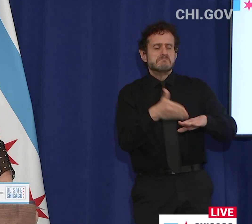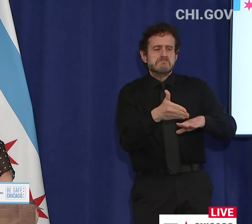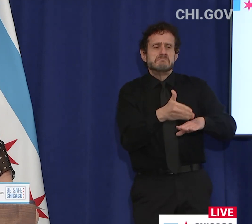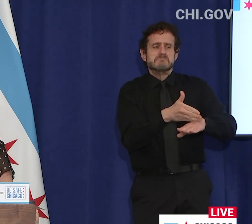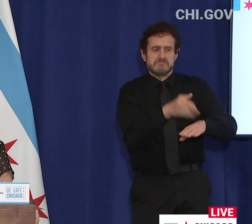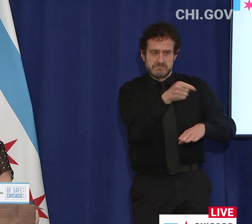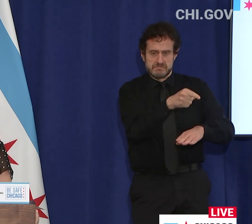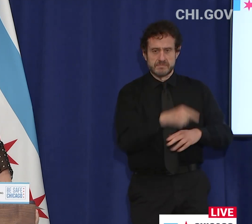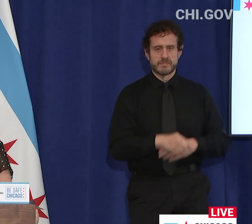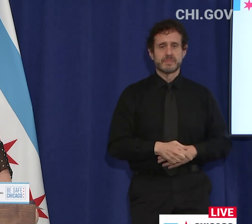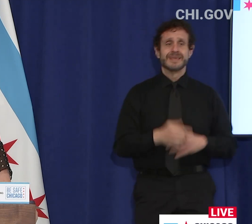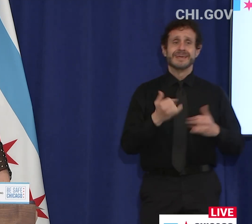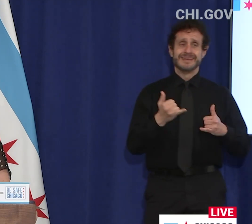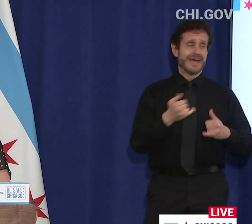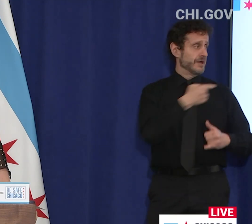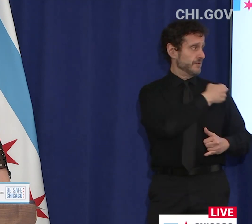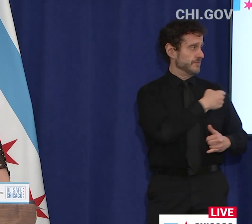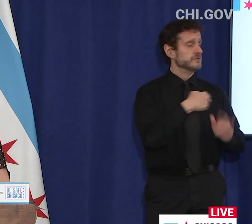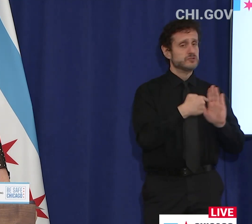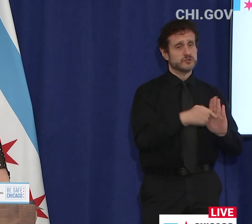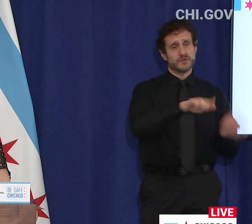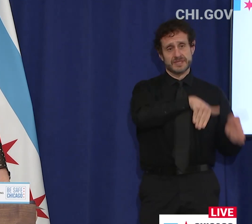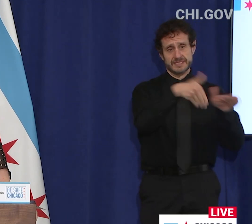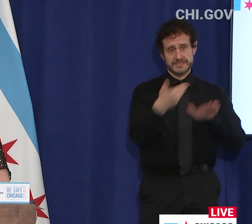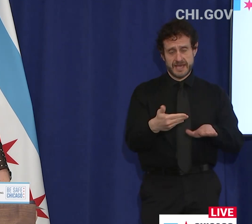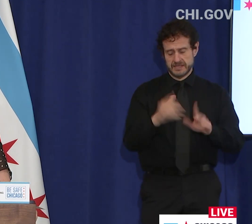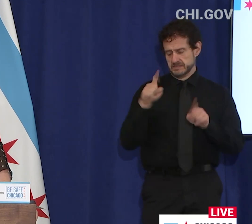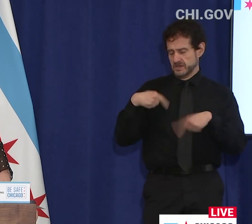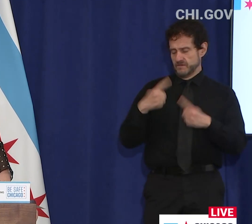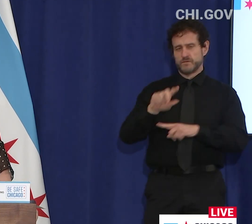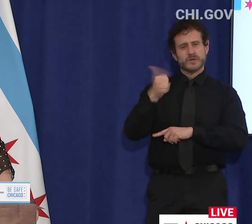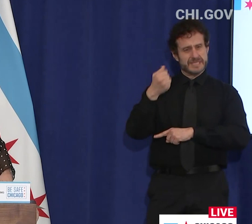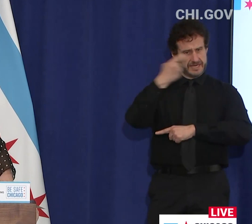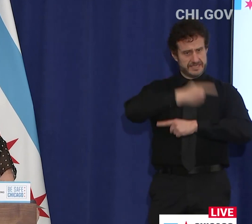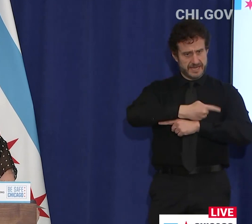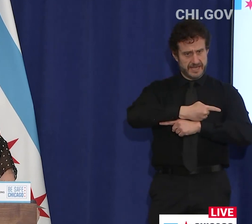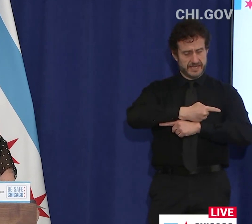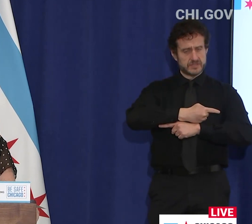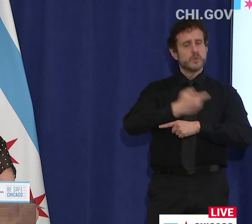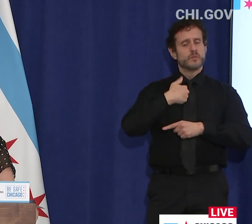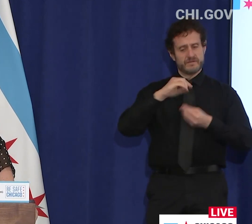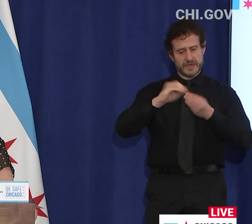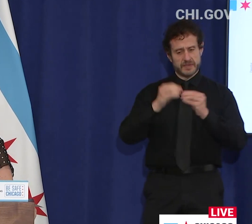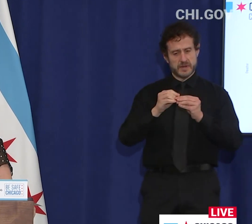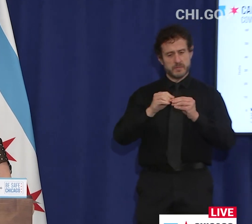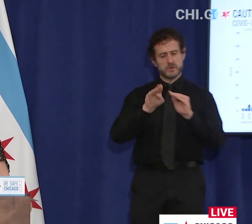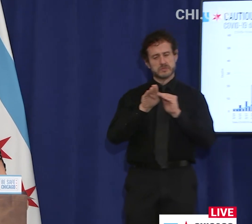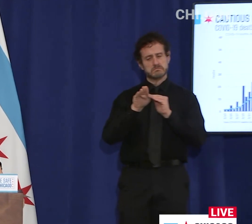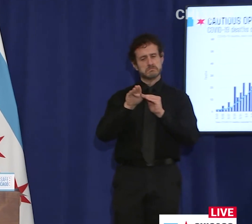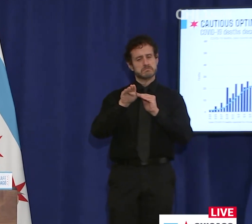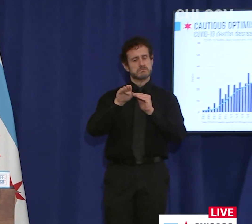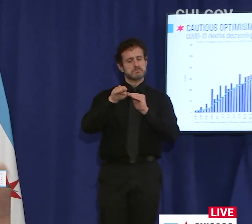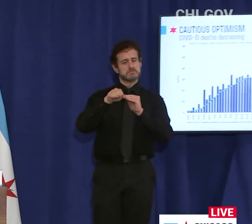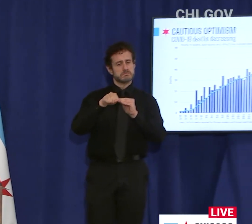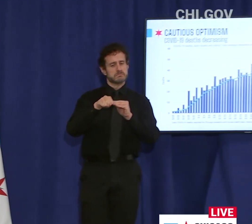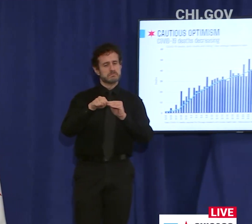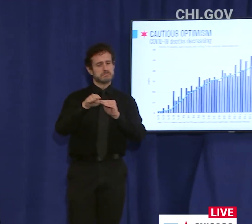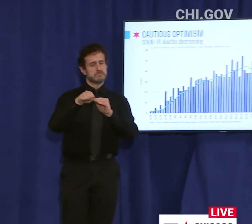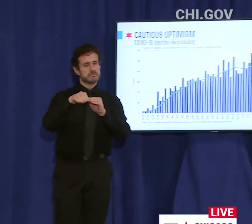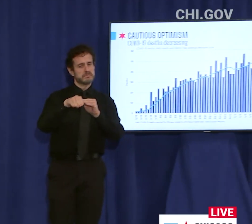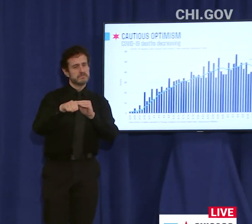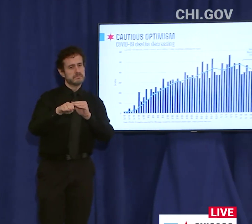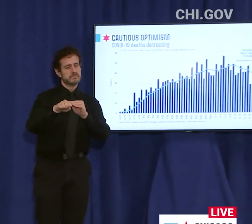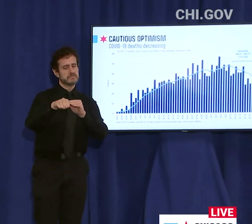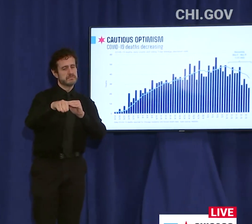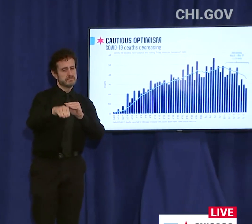here's our deaths. So we're at about 10 days now where we've had stable or decreasing deaths. Obviously, this also can